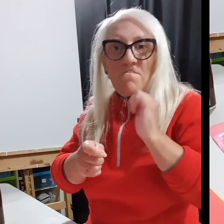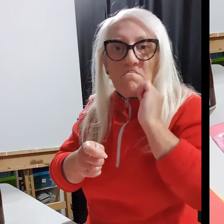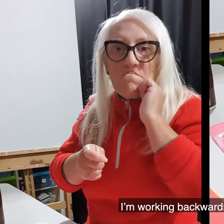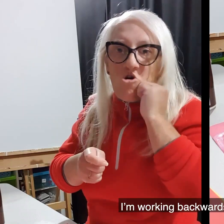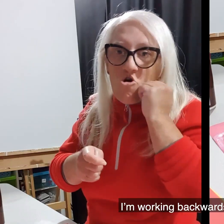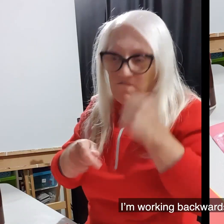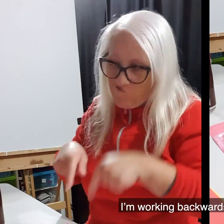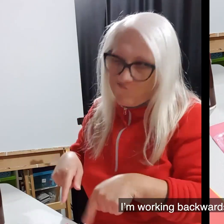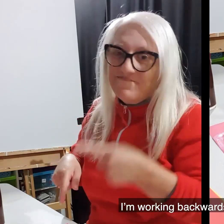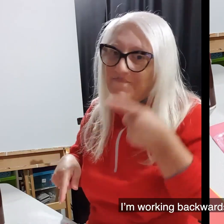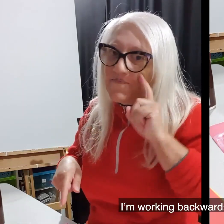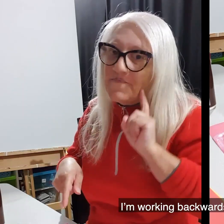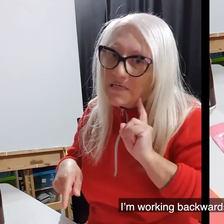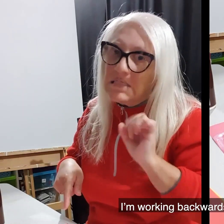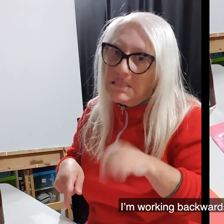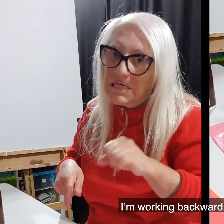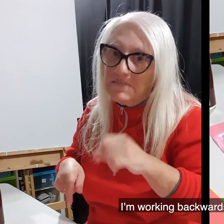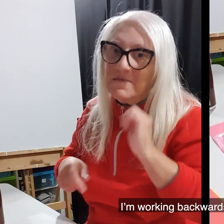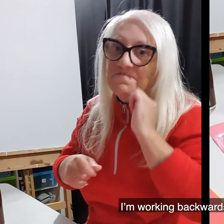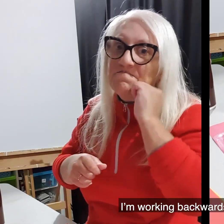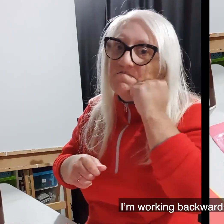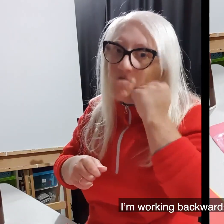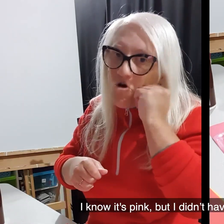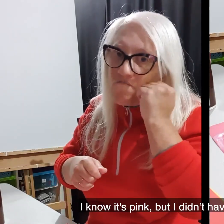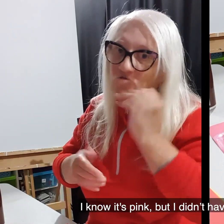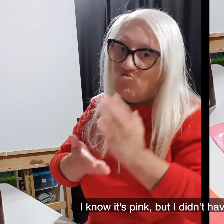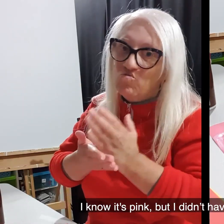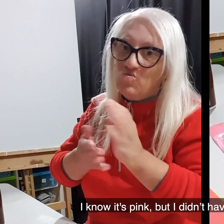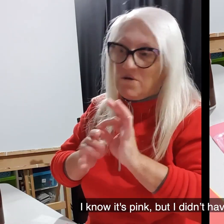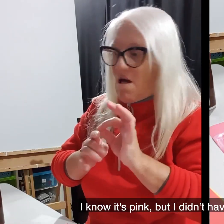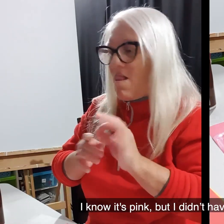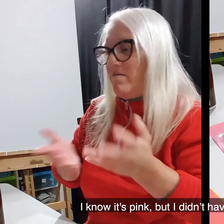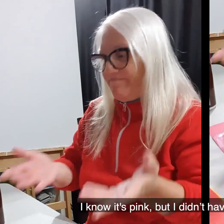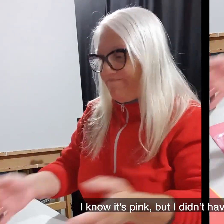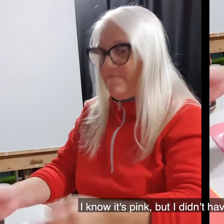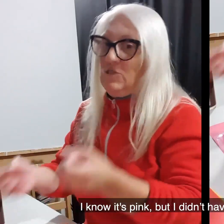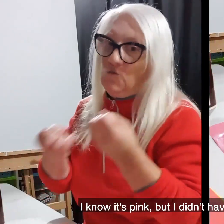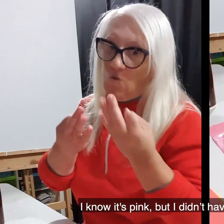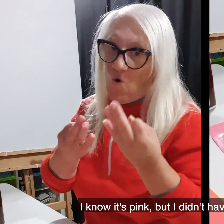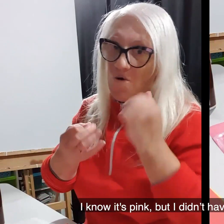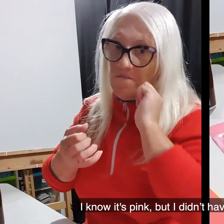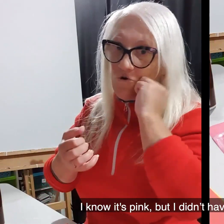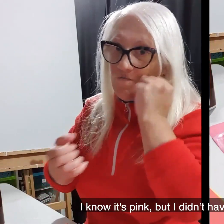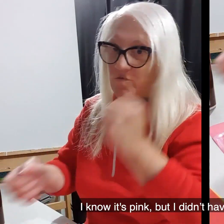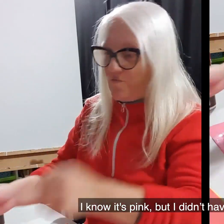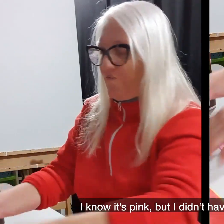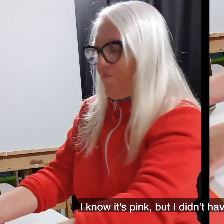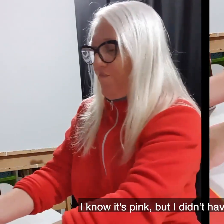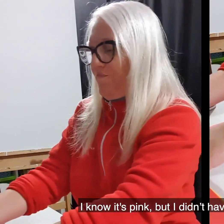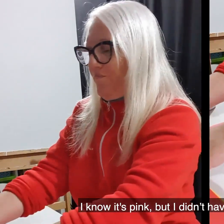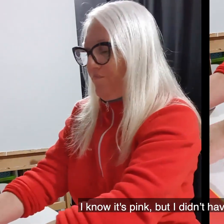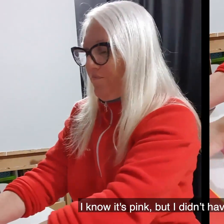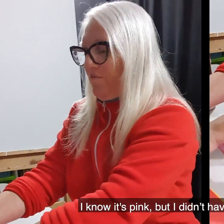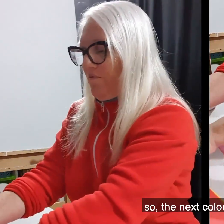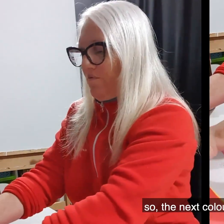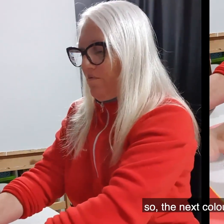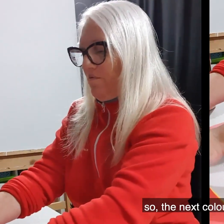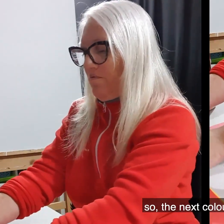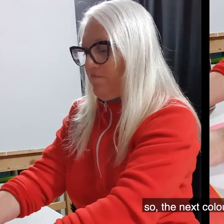I'm working backwards from purple. I know it's pink, but I didn't have any purple available. So the next colour